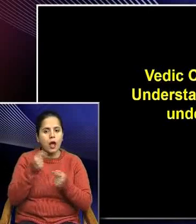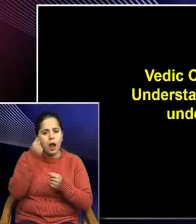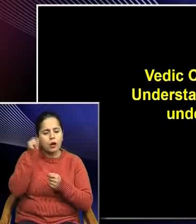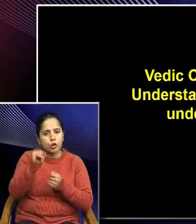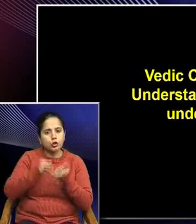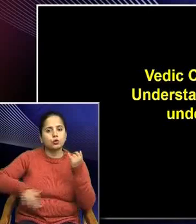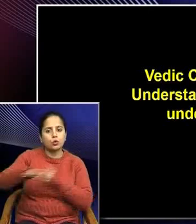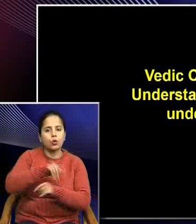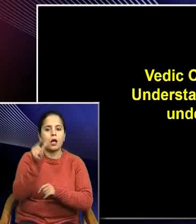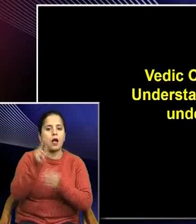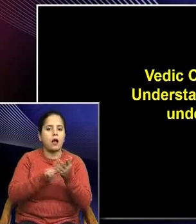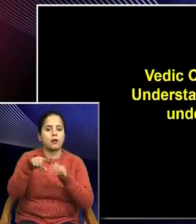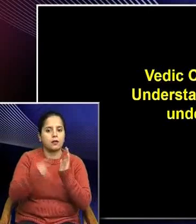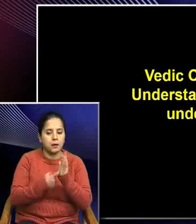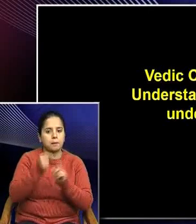social underpinnings.